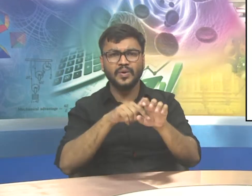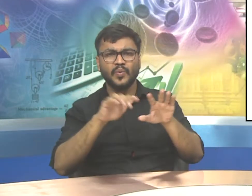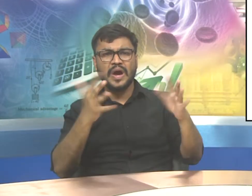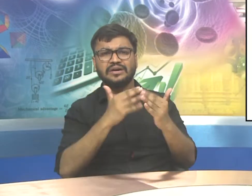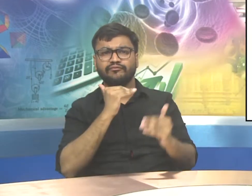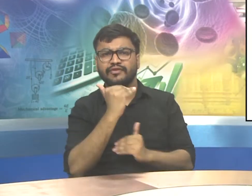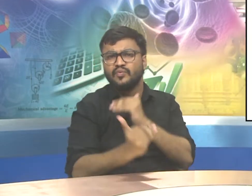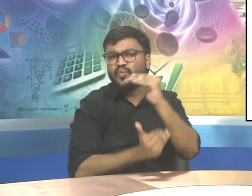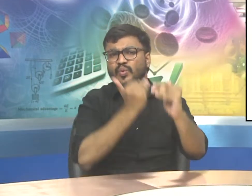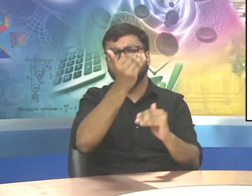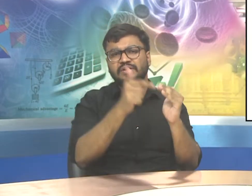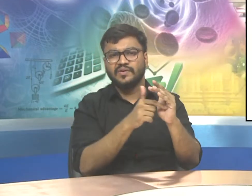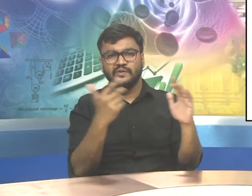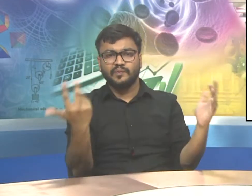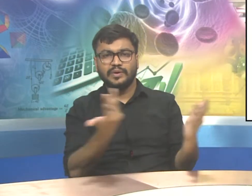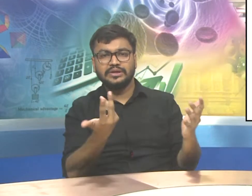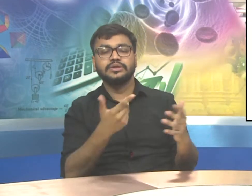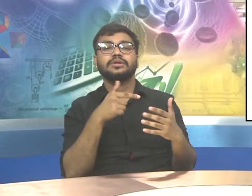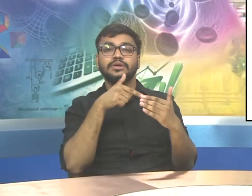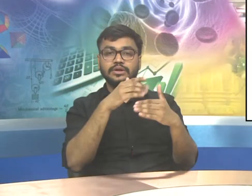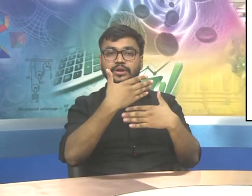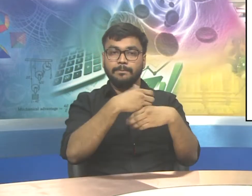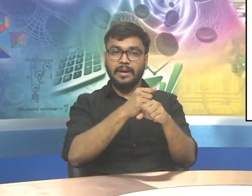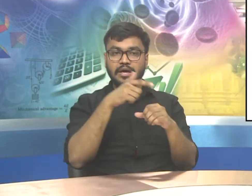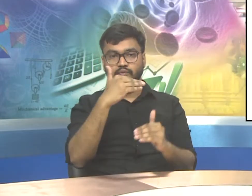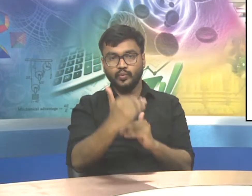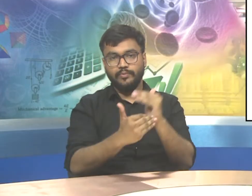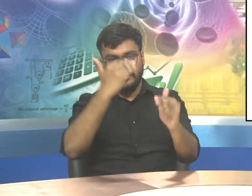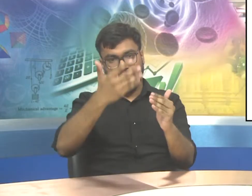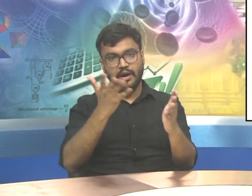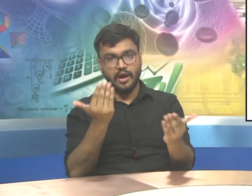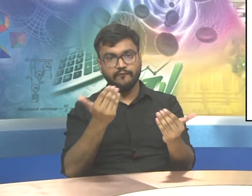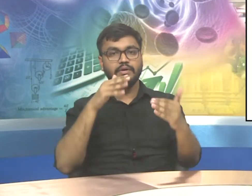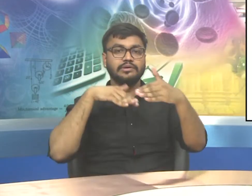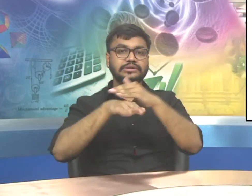Later humans made important discoveries.